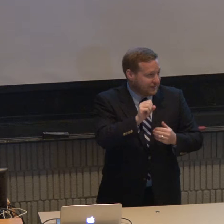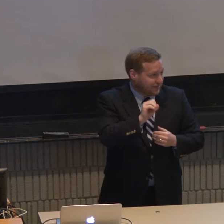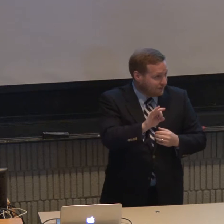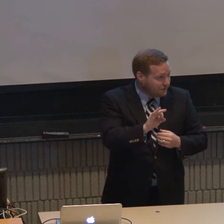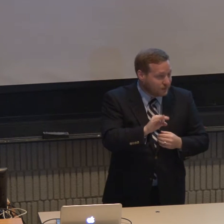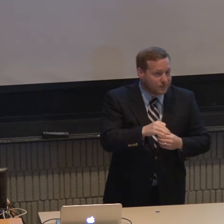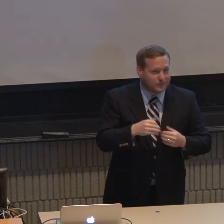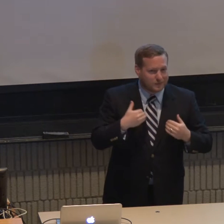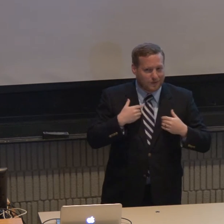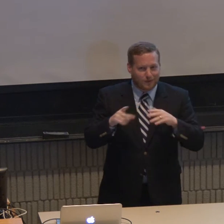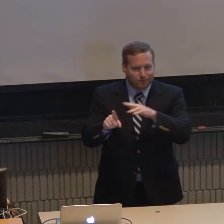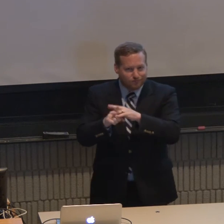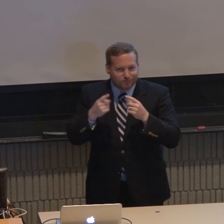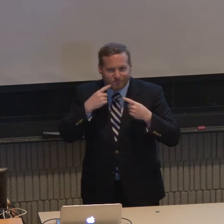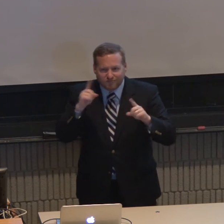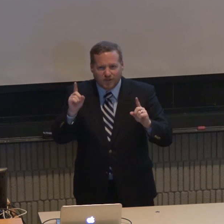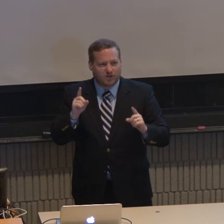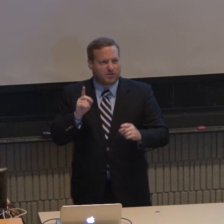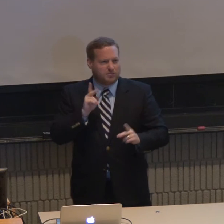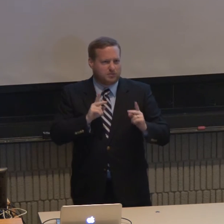or agencies.